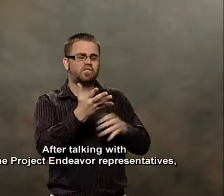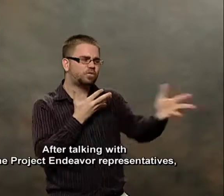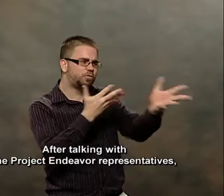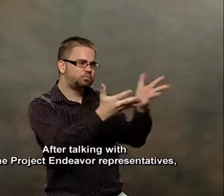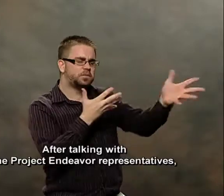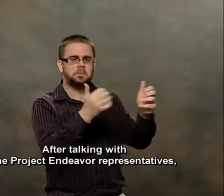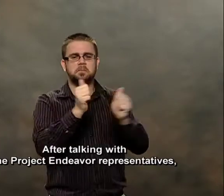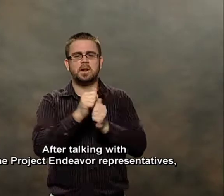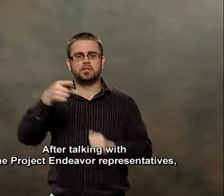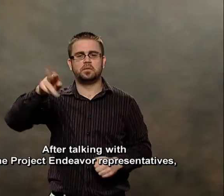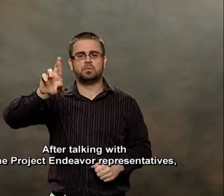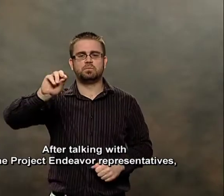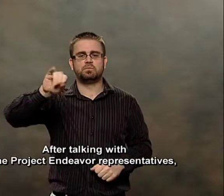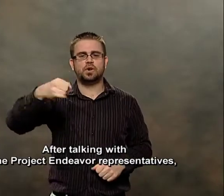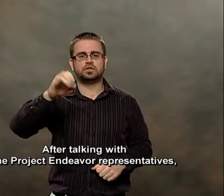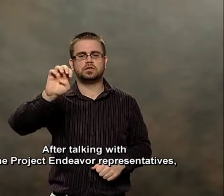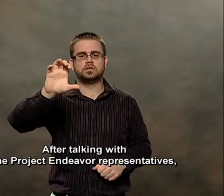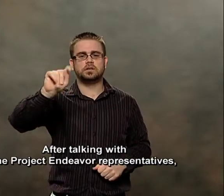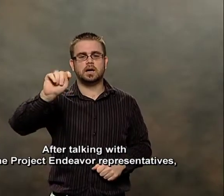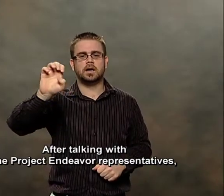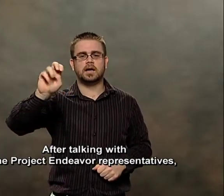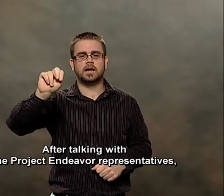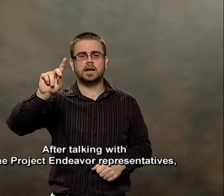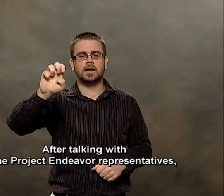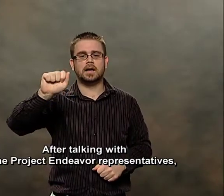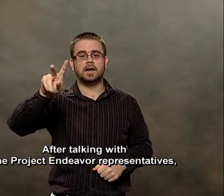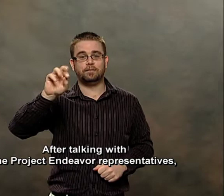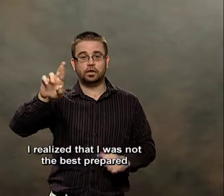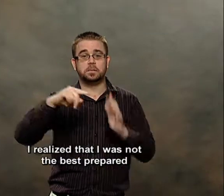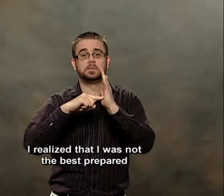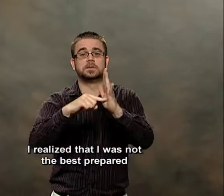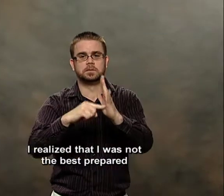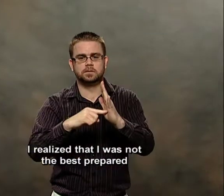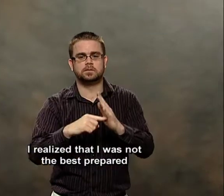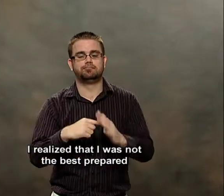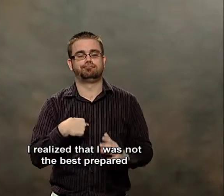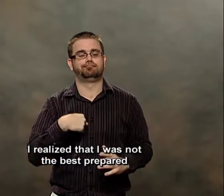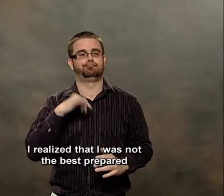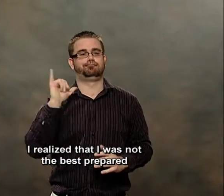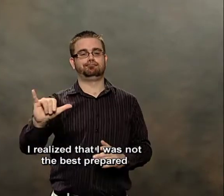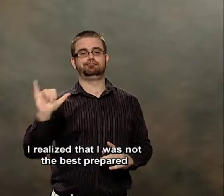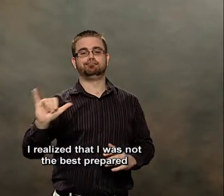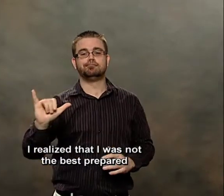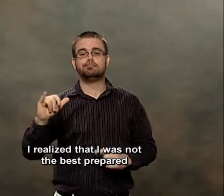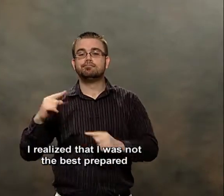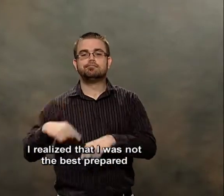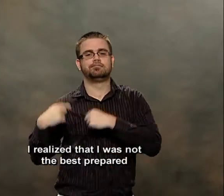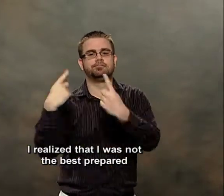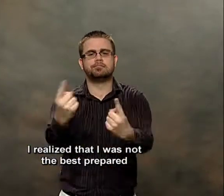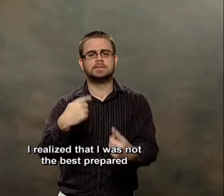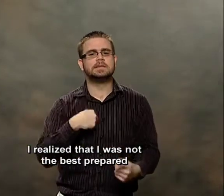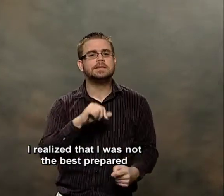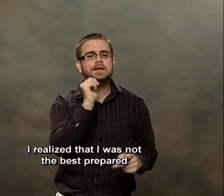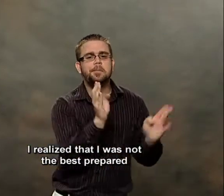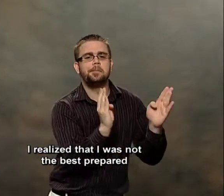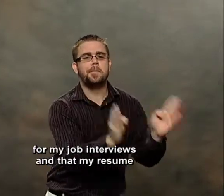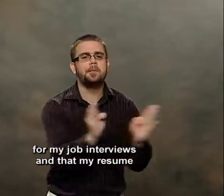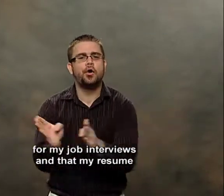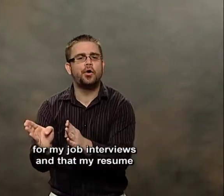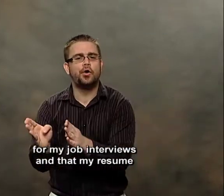After talking with the Project Endeavor representatives, I realized that I was not the best prepared for my job